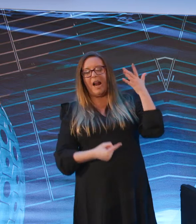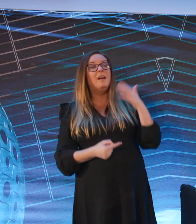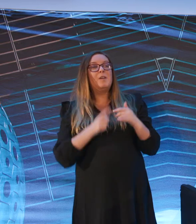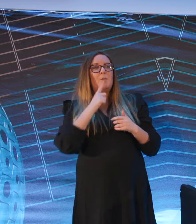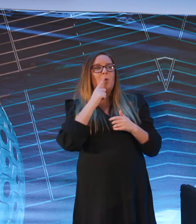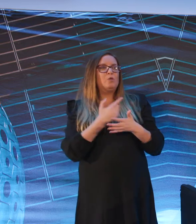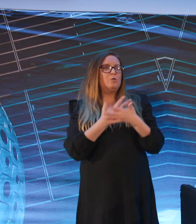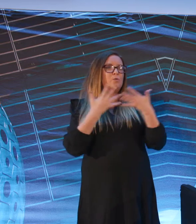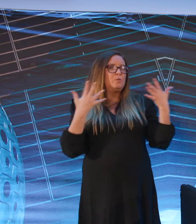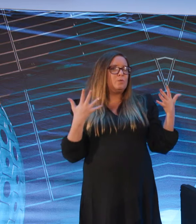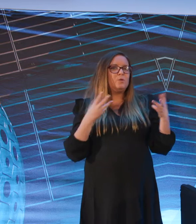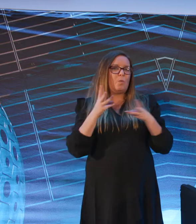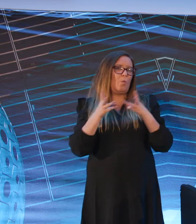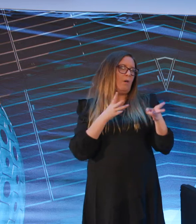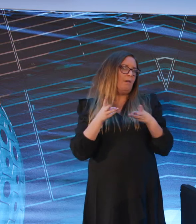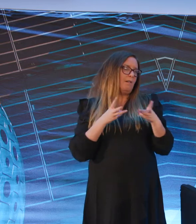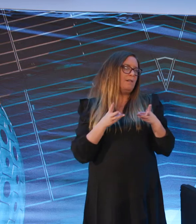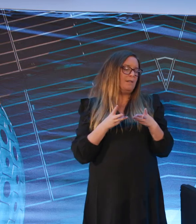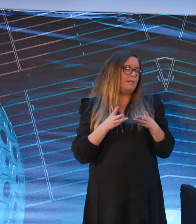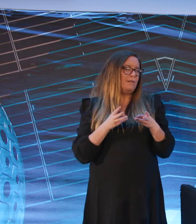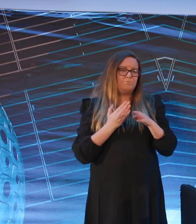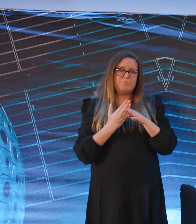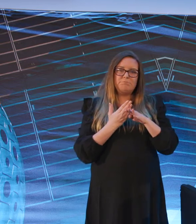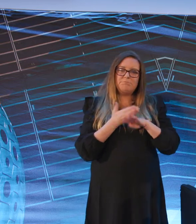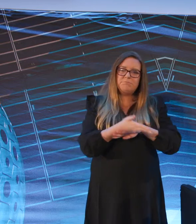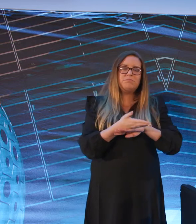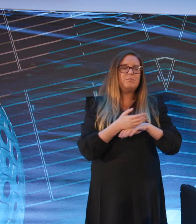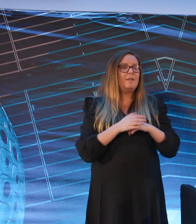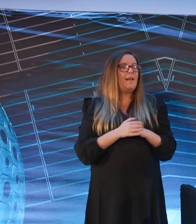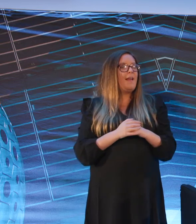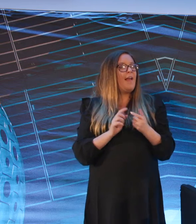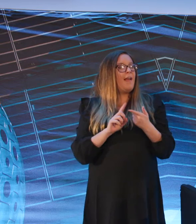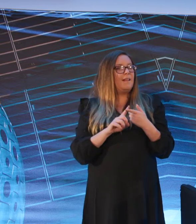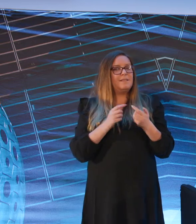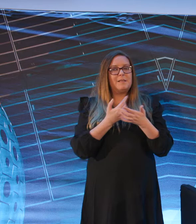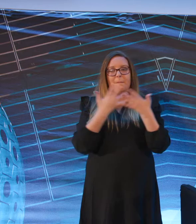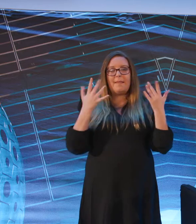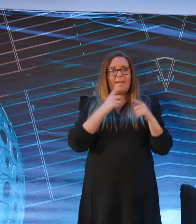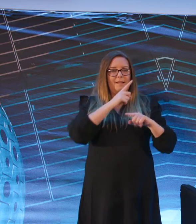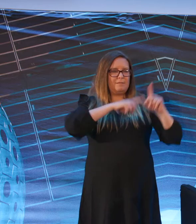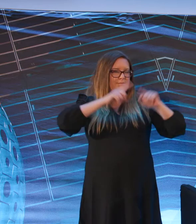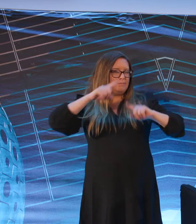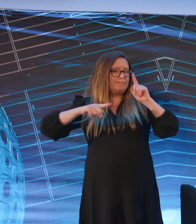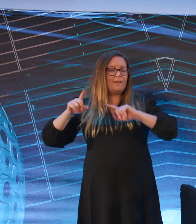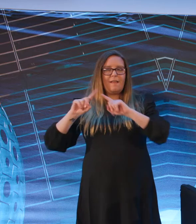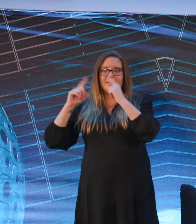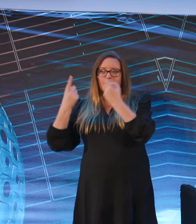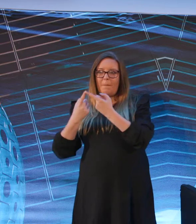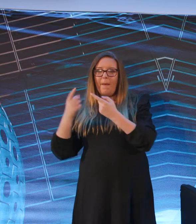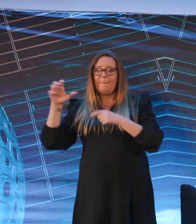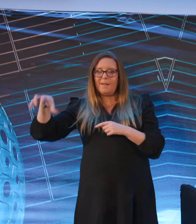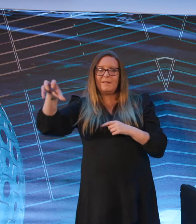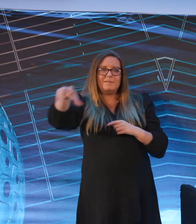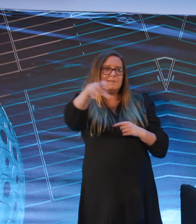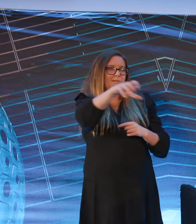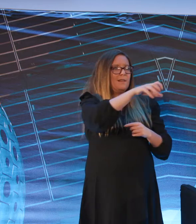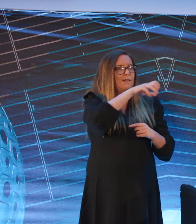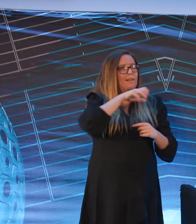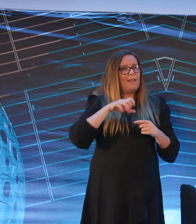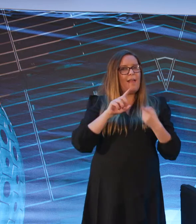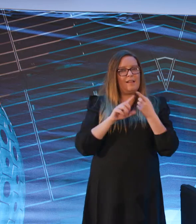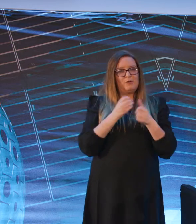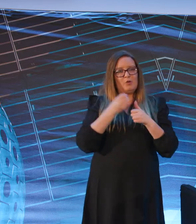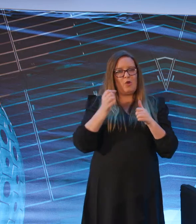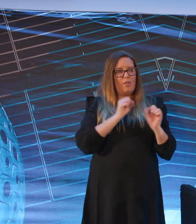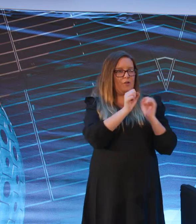amount of work has gone into it, and also by the many, many departments and campus services and other